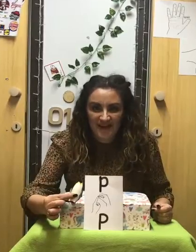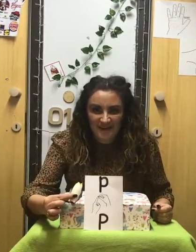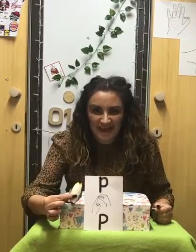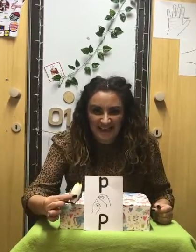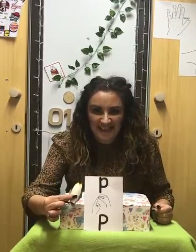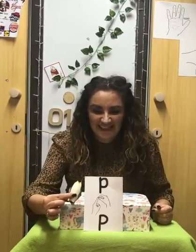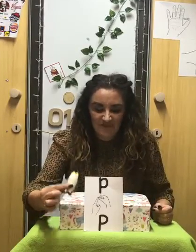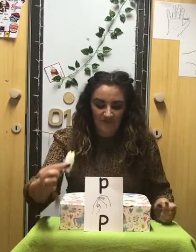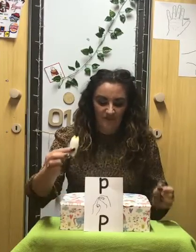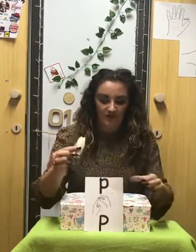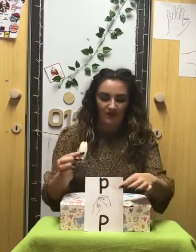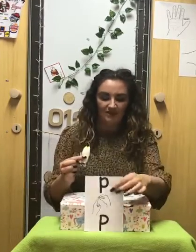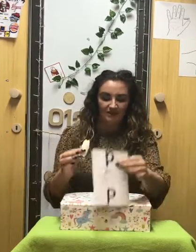Penguin.